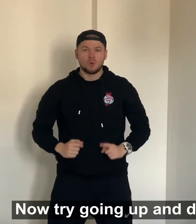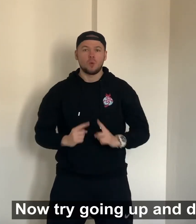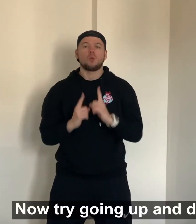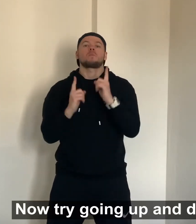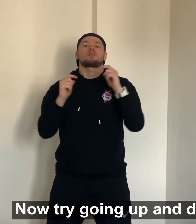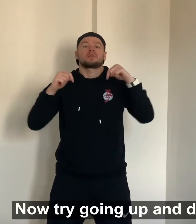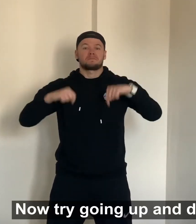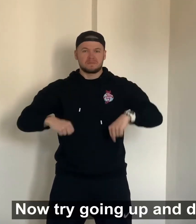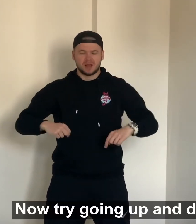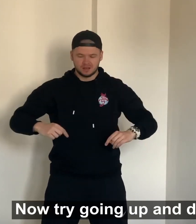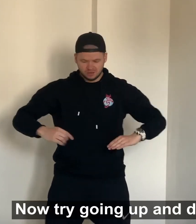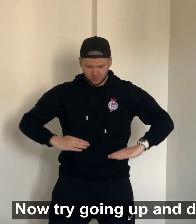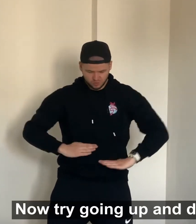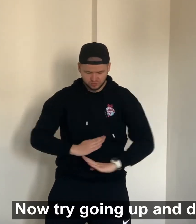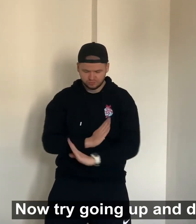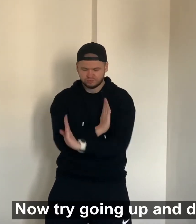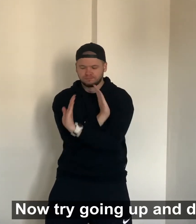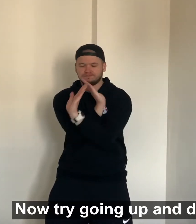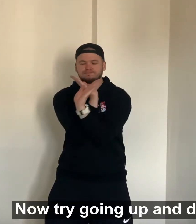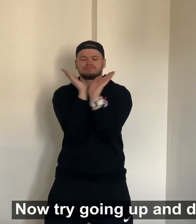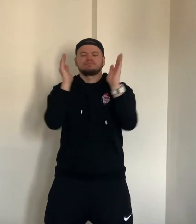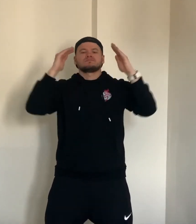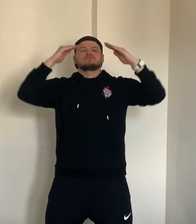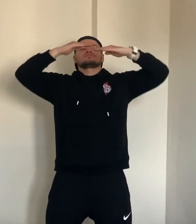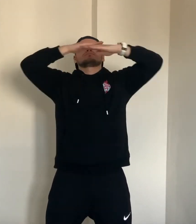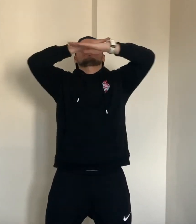Now try going up and down.